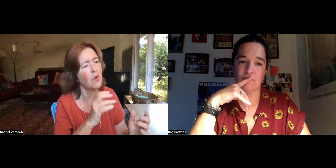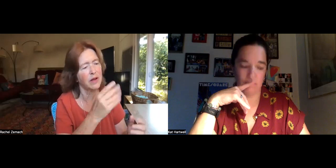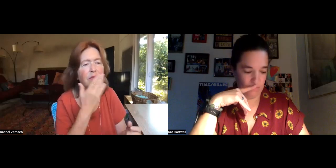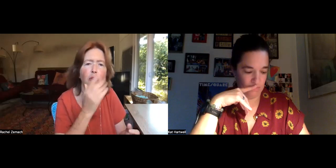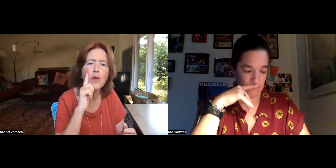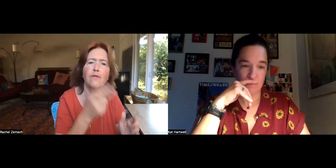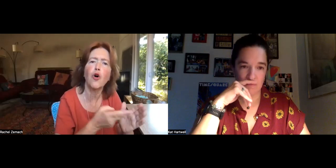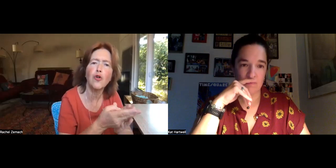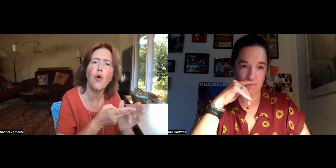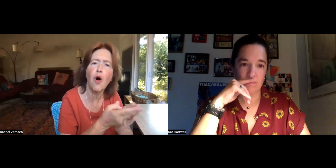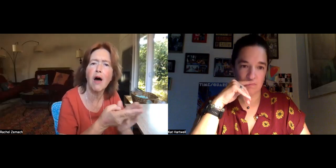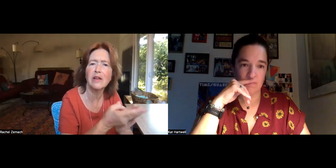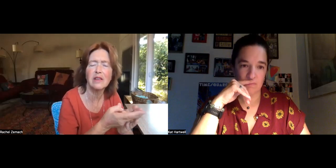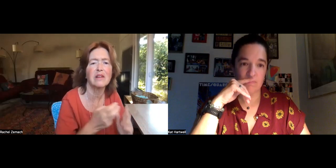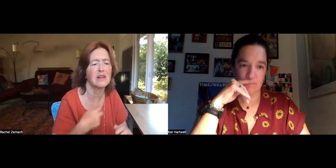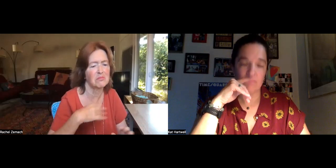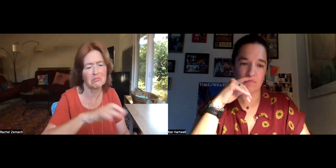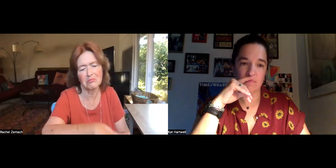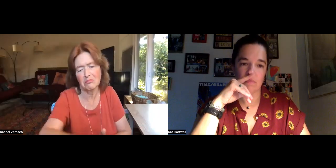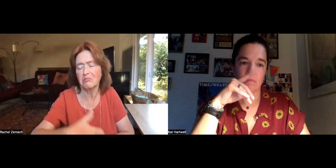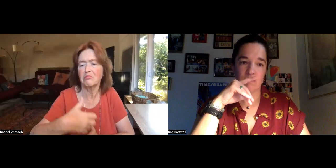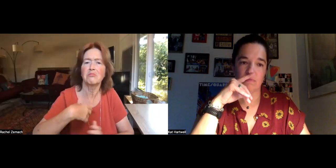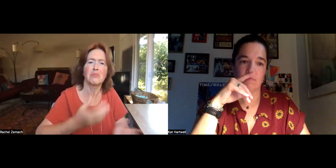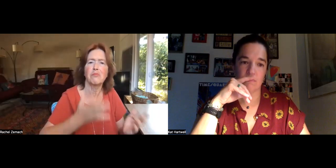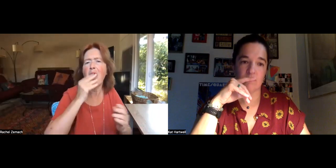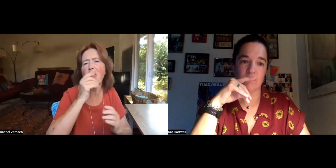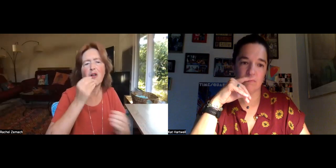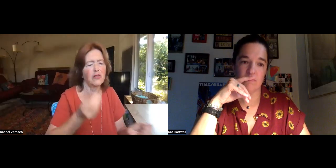Okay, thank you for your honesty. My lunch,